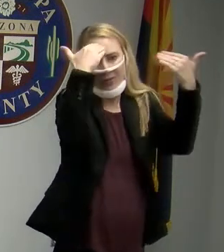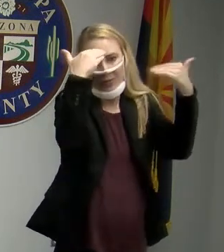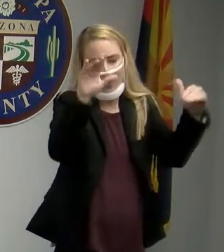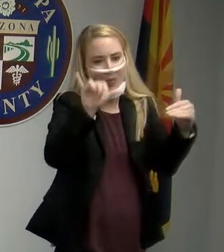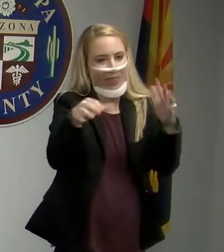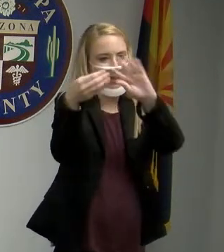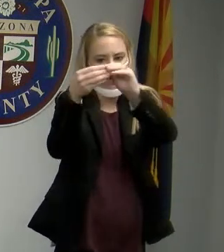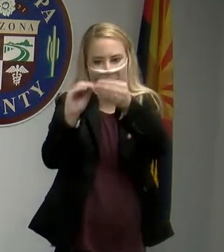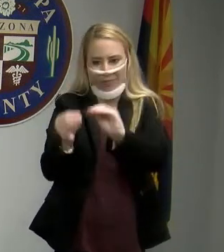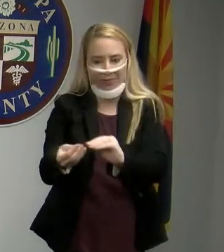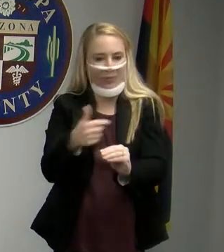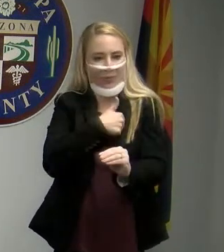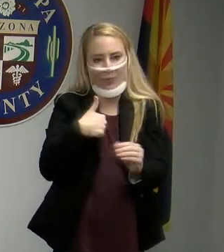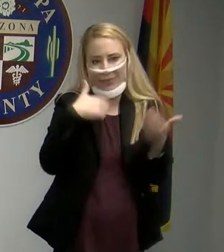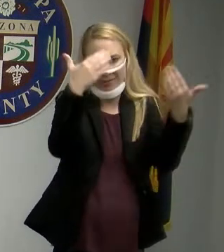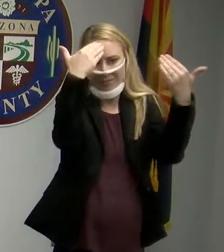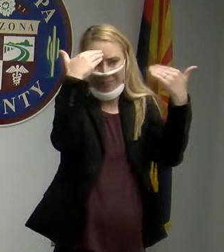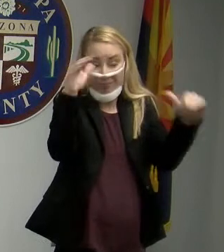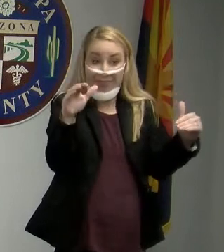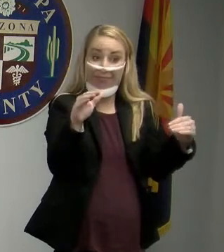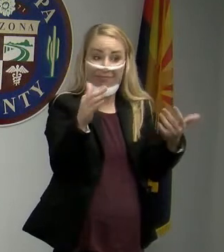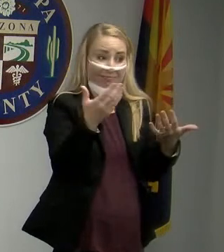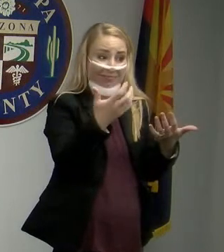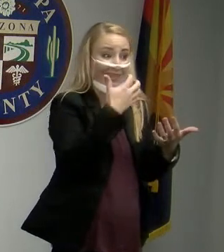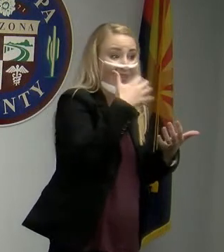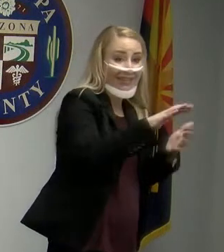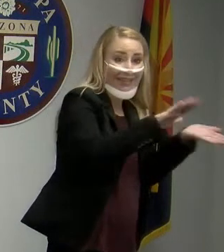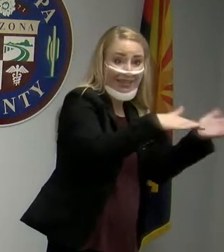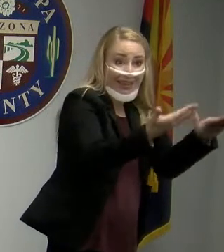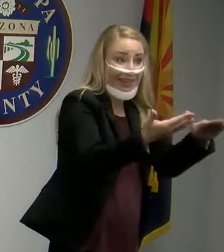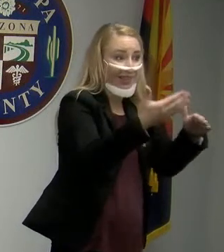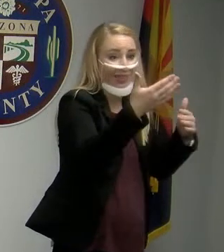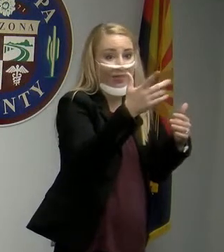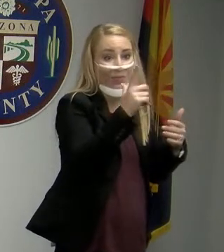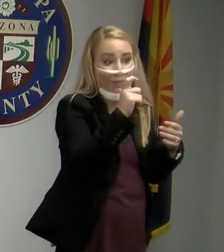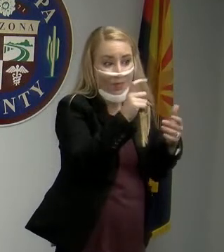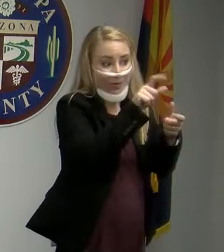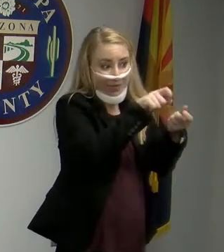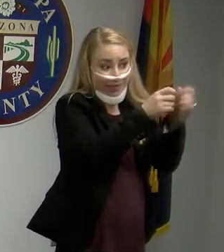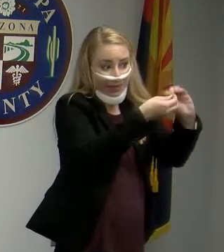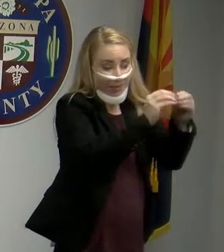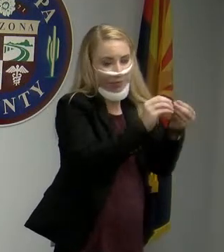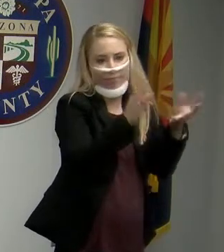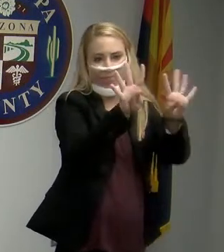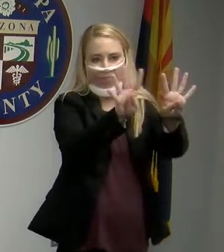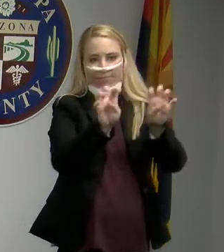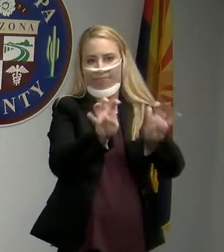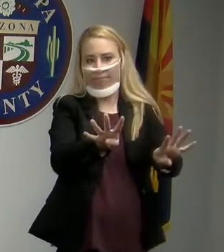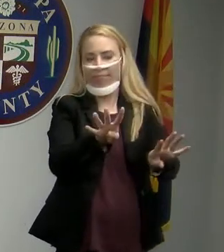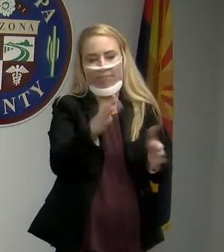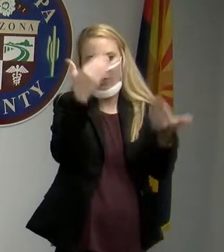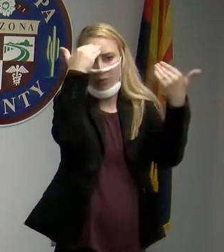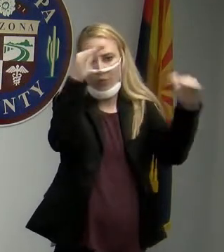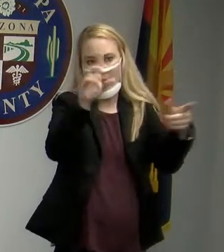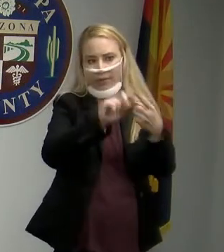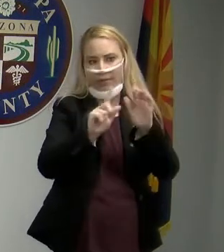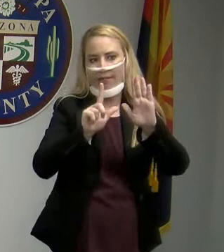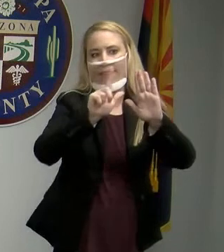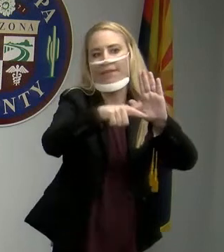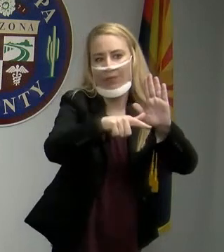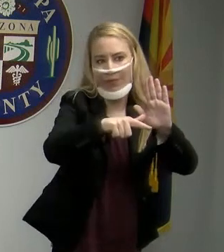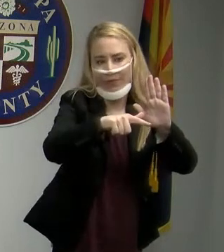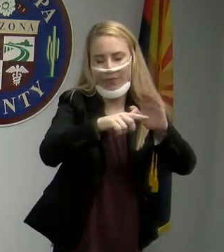or even during a regular year when we're tracking heat deaths so closely in our community. But we get that information later on. But considering